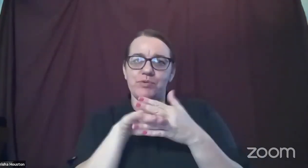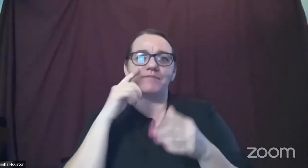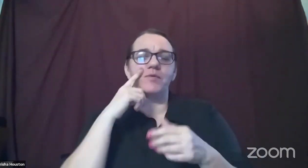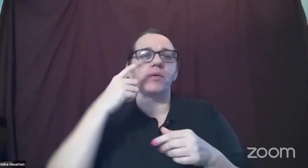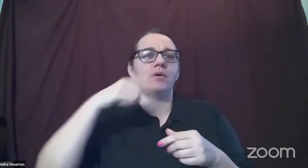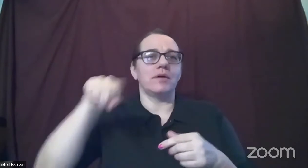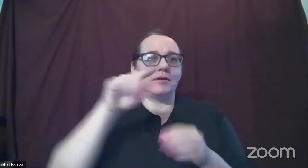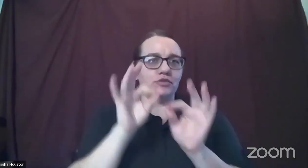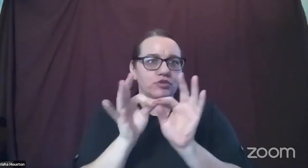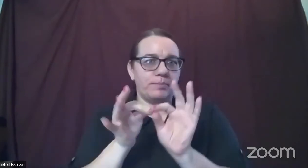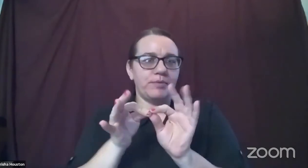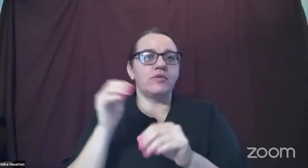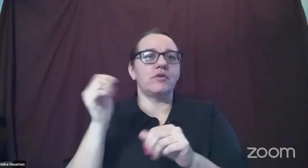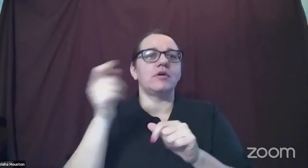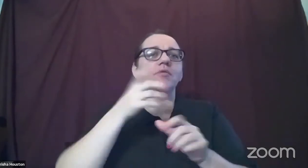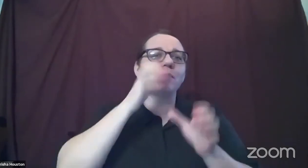almost out and we will need a small break